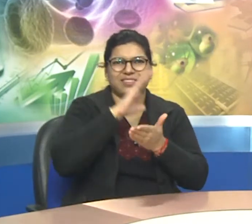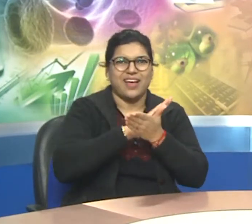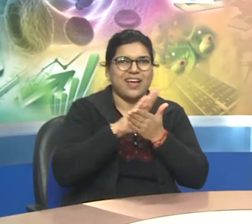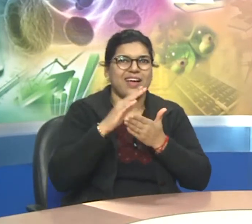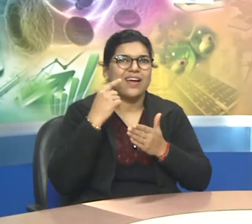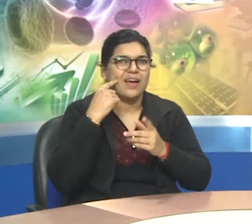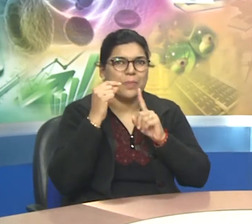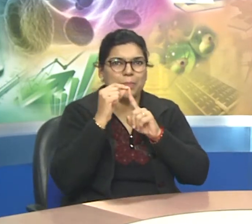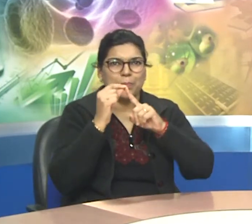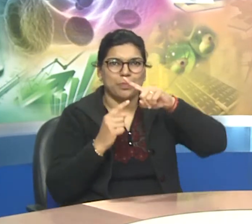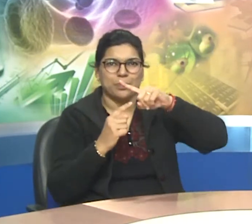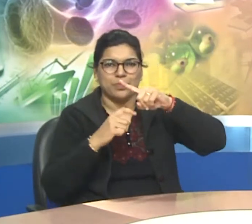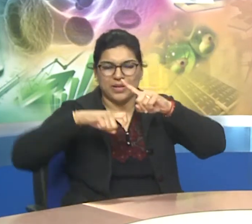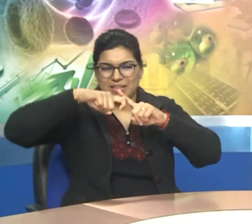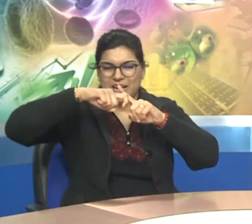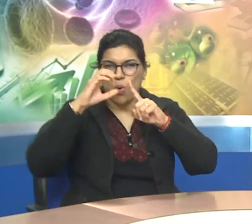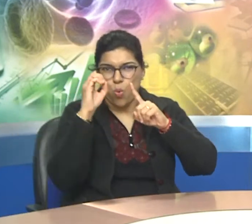The word Chipko